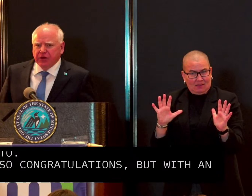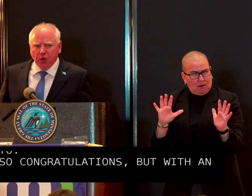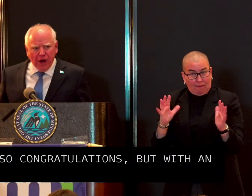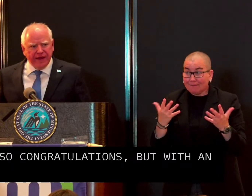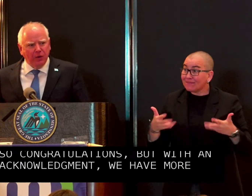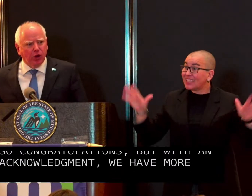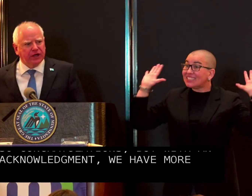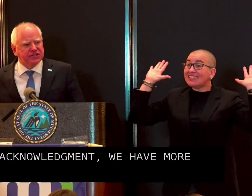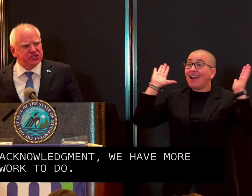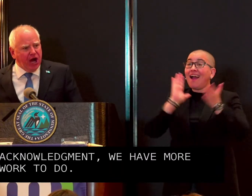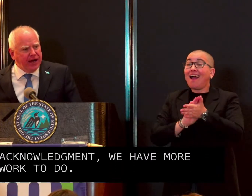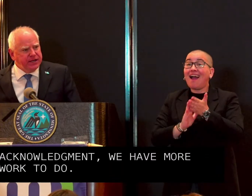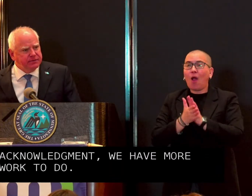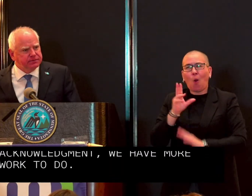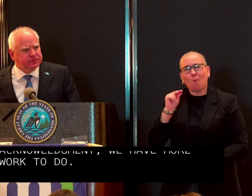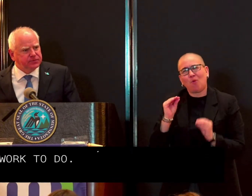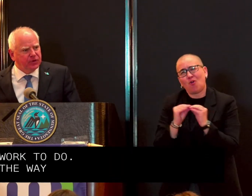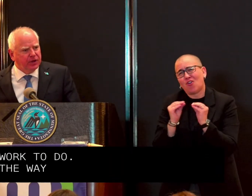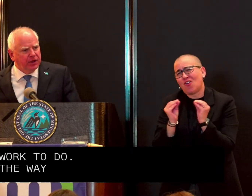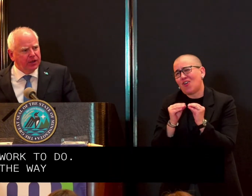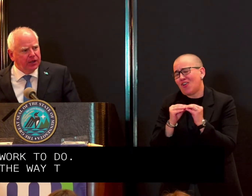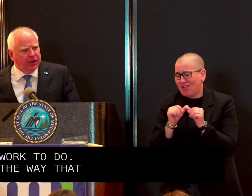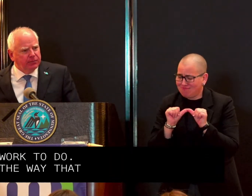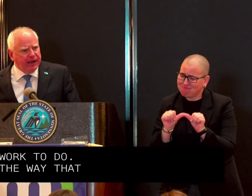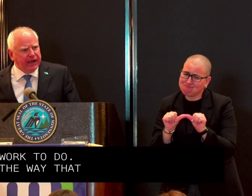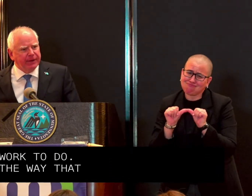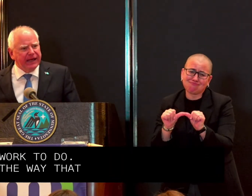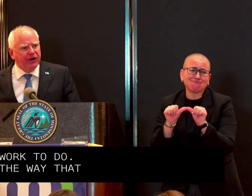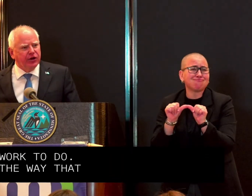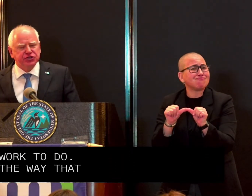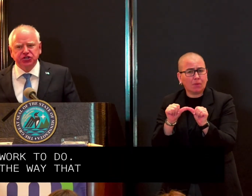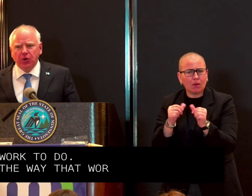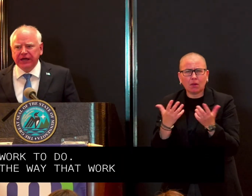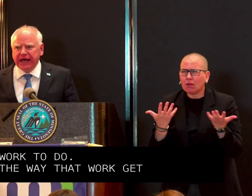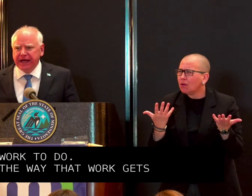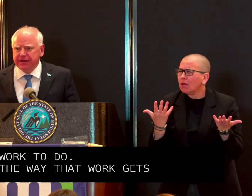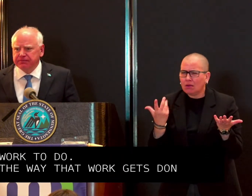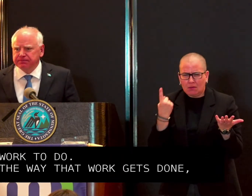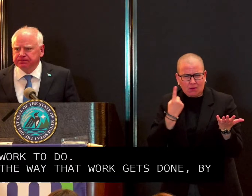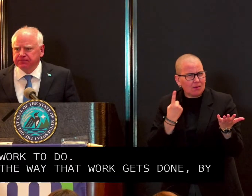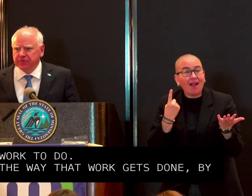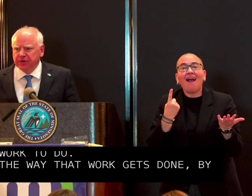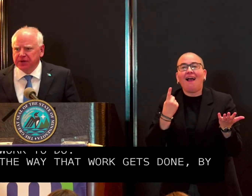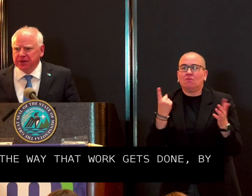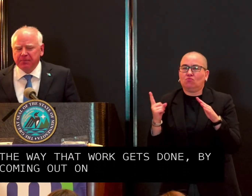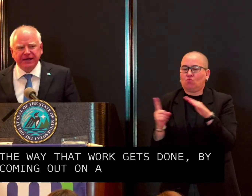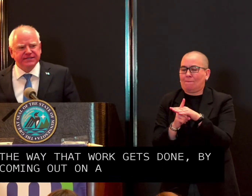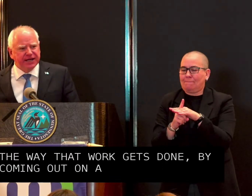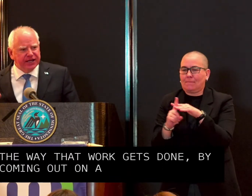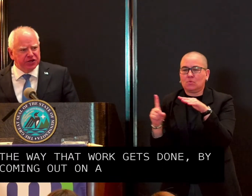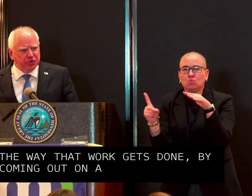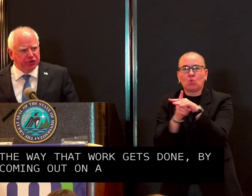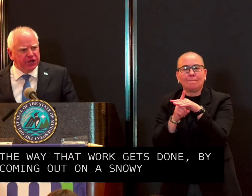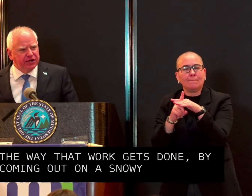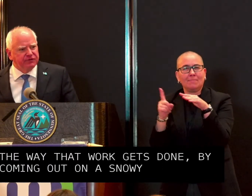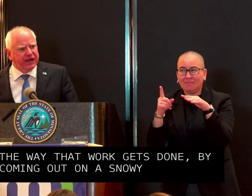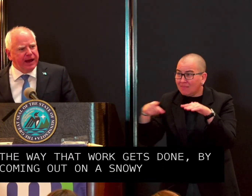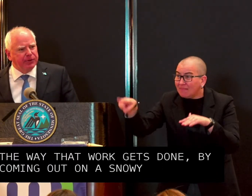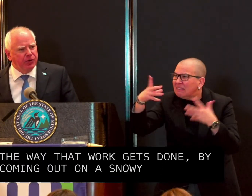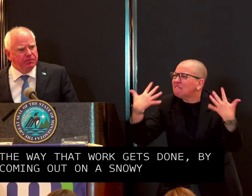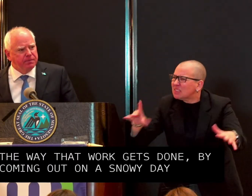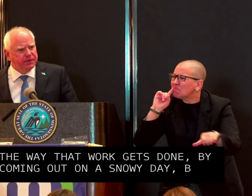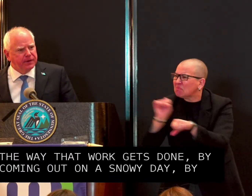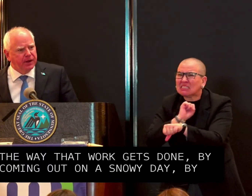The way that work gets done, by coming out on a snowy day by sitting in the rotunda of